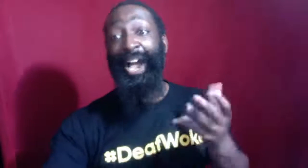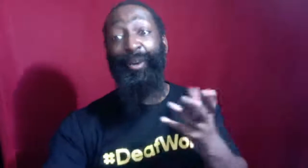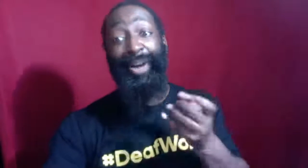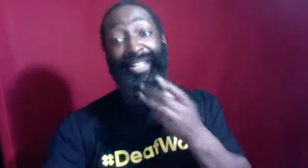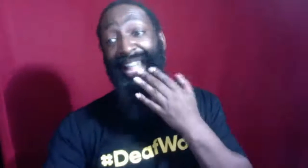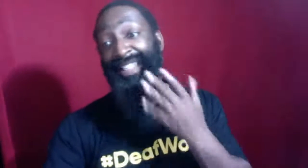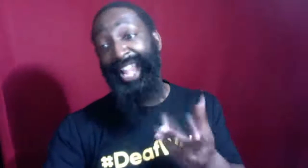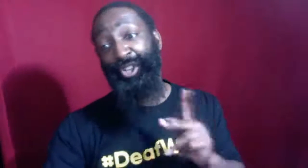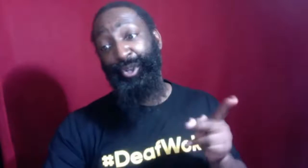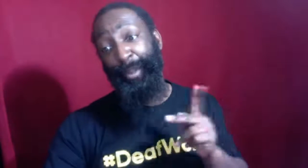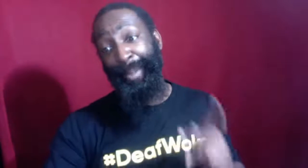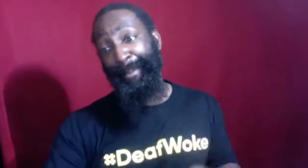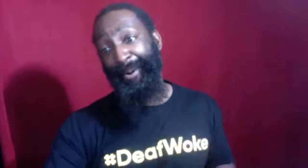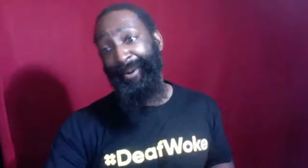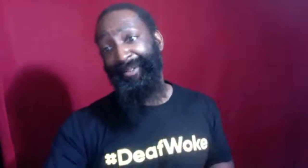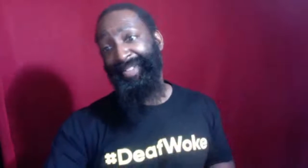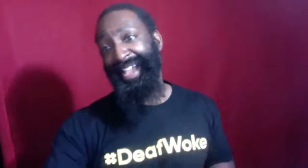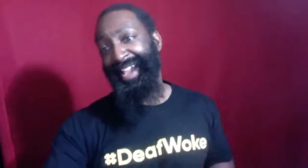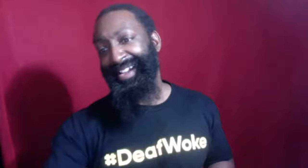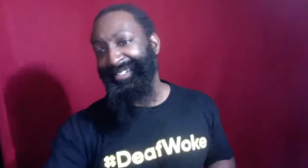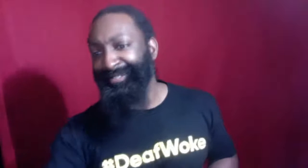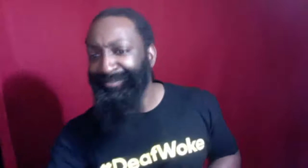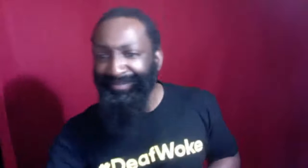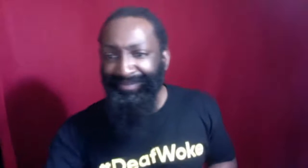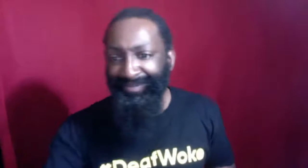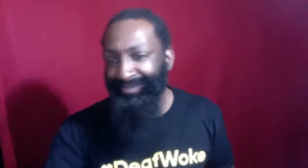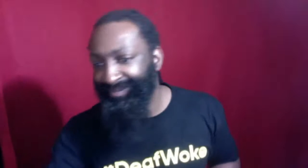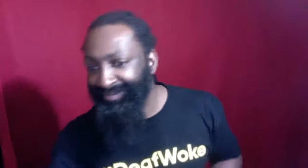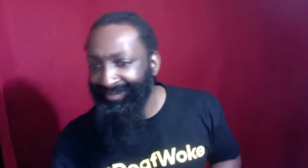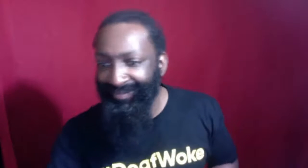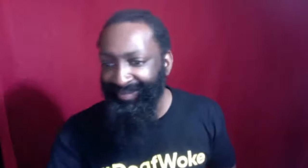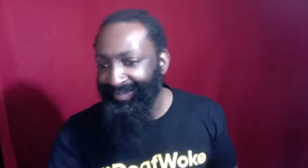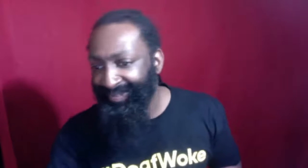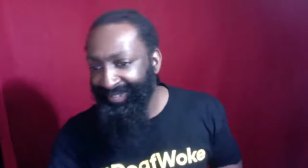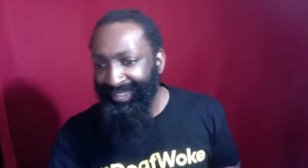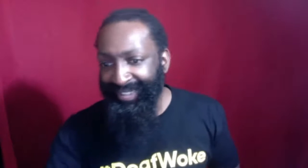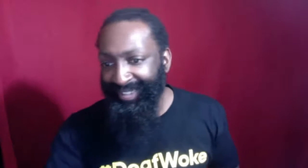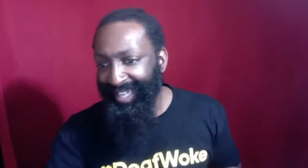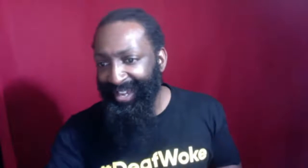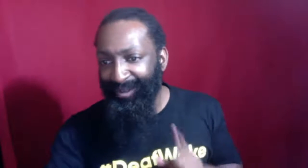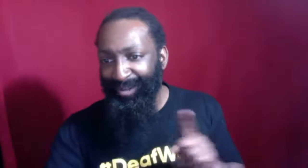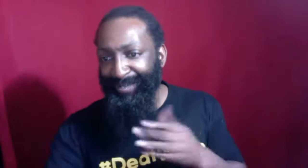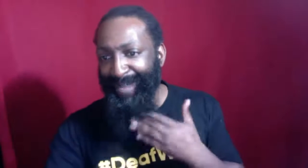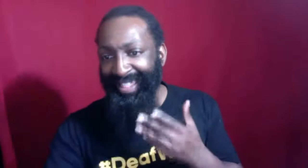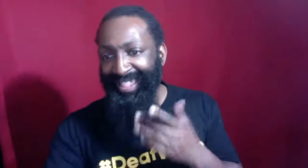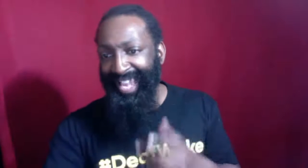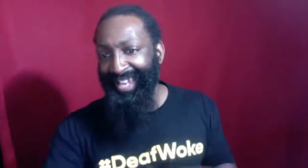So Deaf Woke. Now I want to say thank you to a few people.